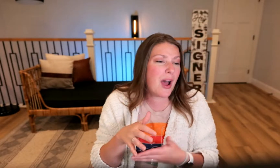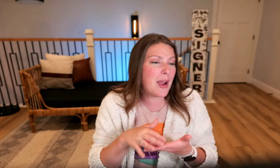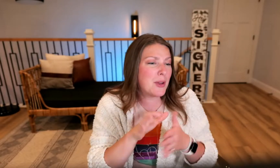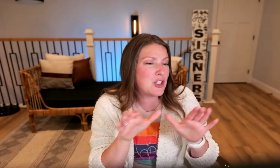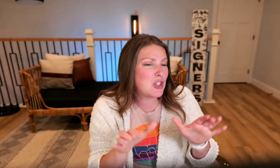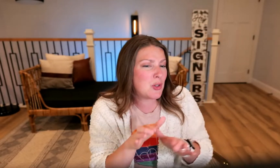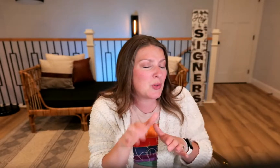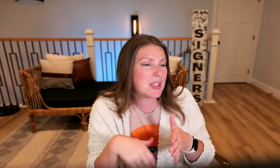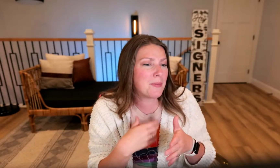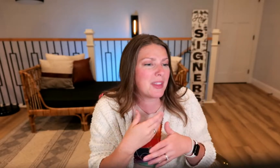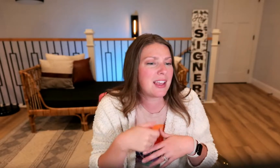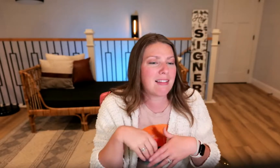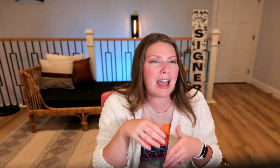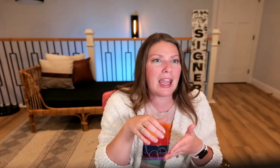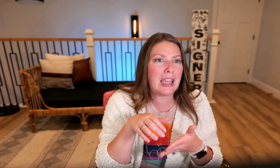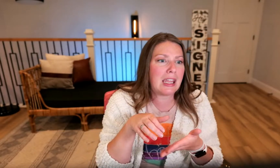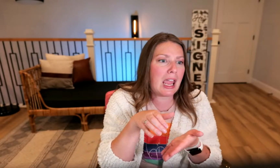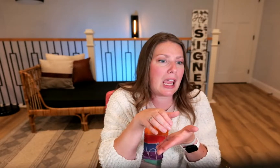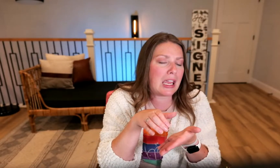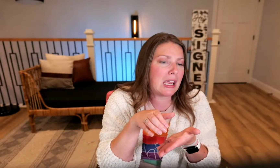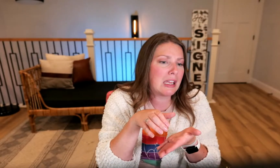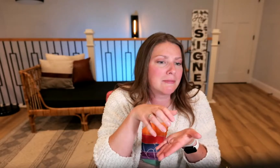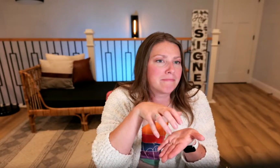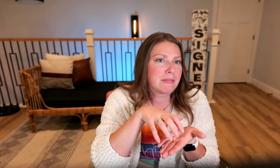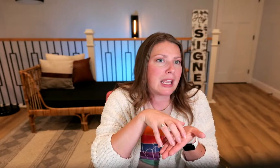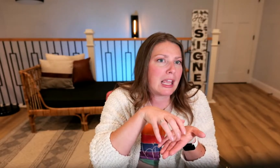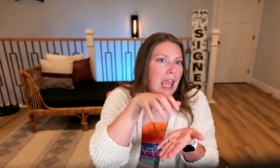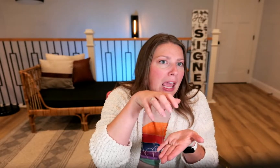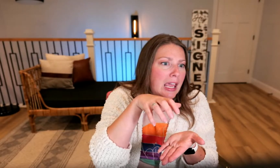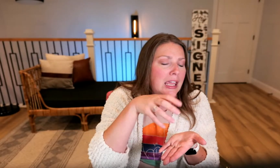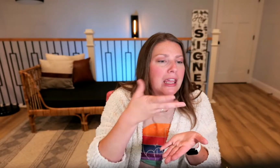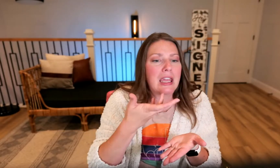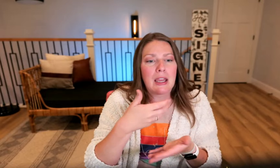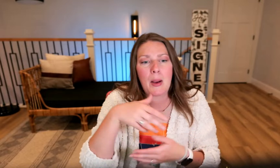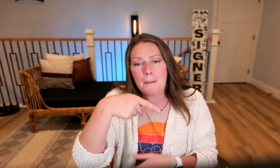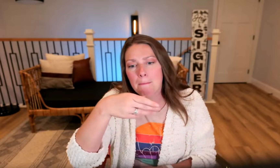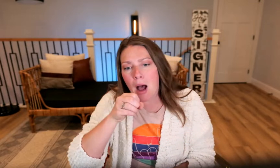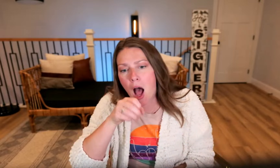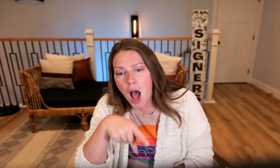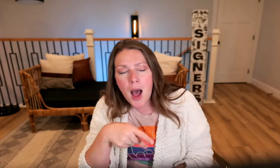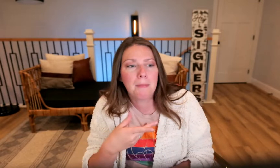I would do something like a cake pop,